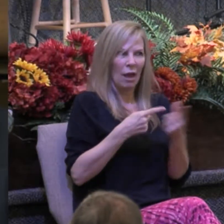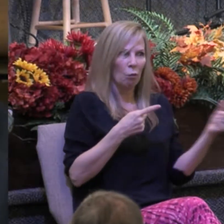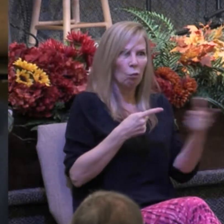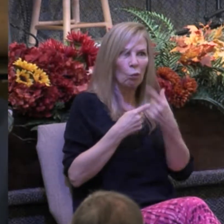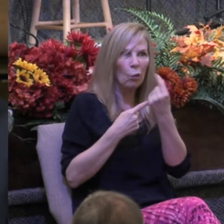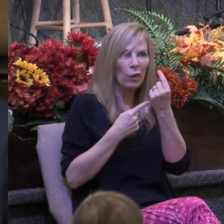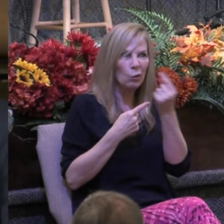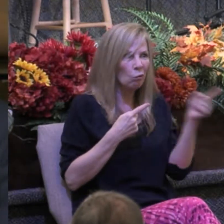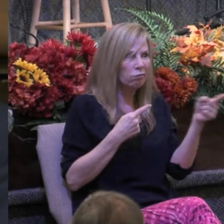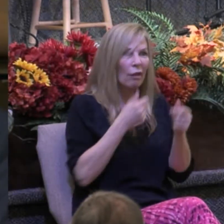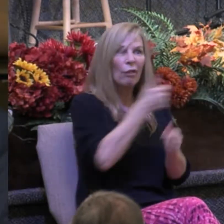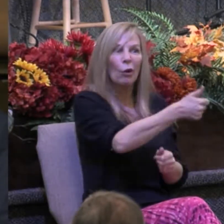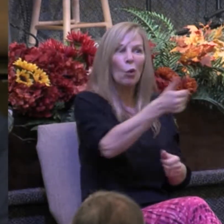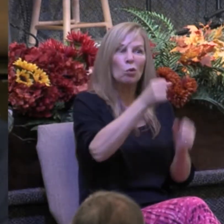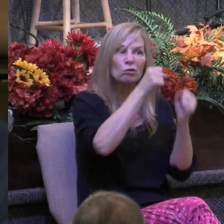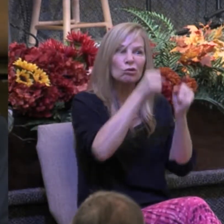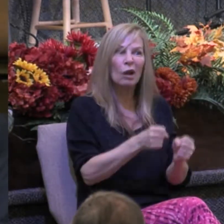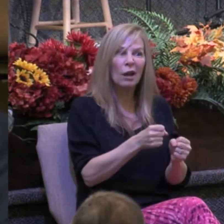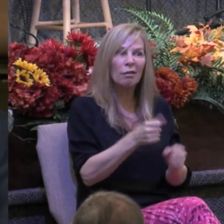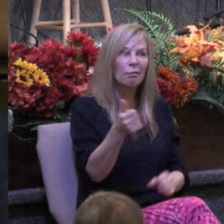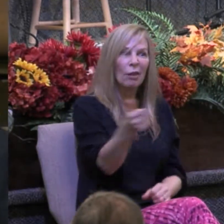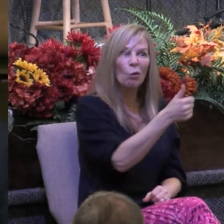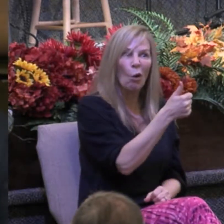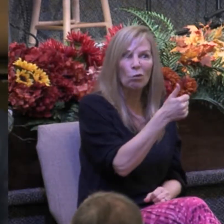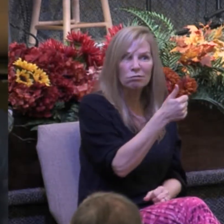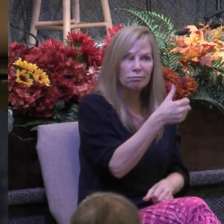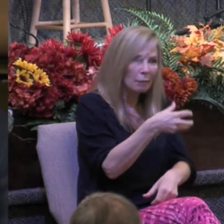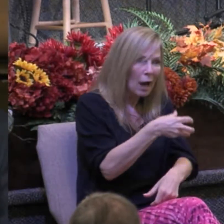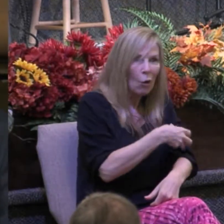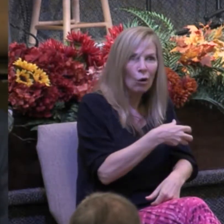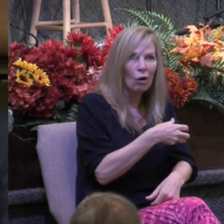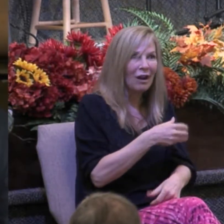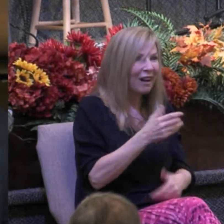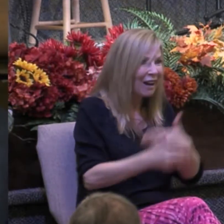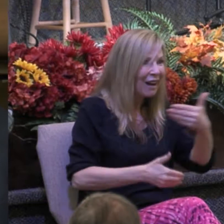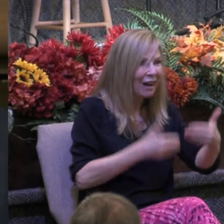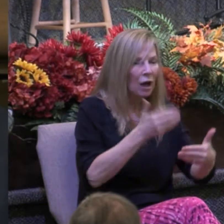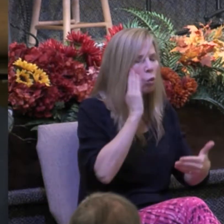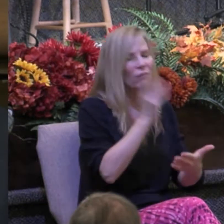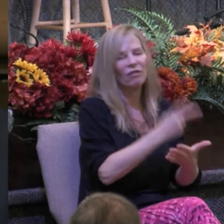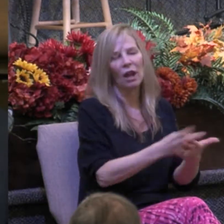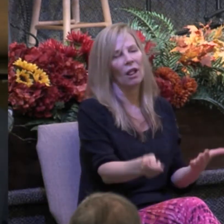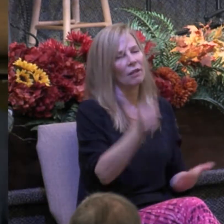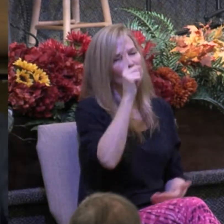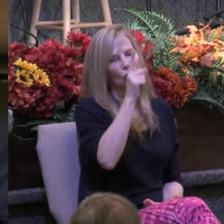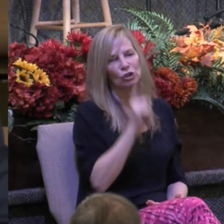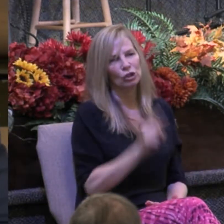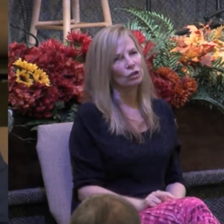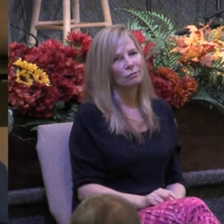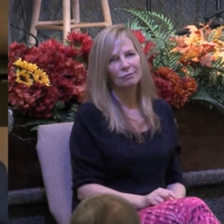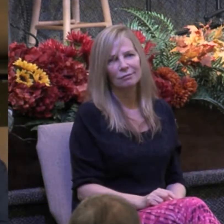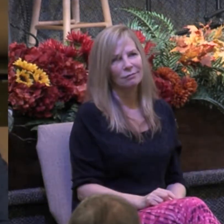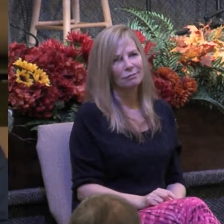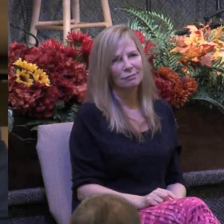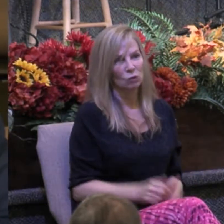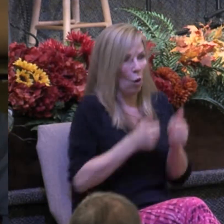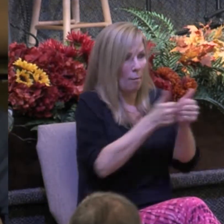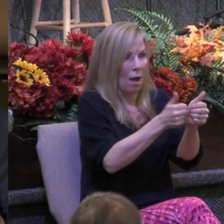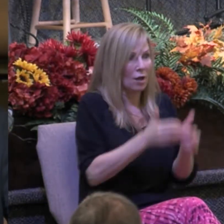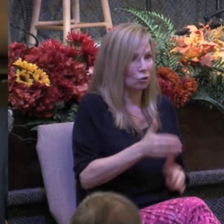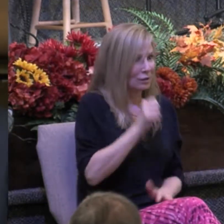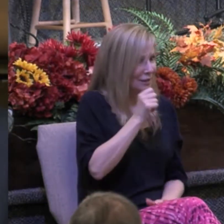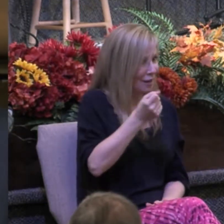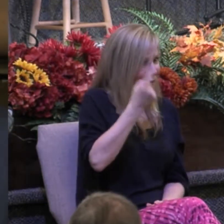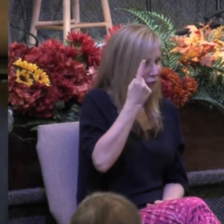own resources, and they would have failed miserably. See, what the apostles didn't know is how weak they really